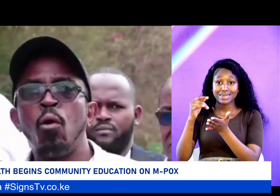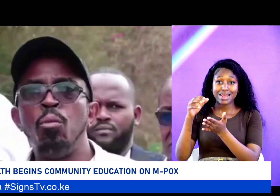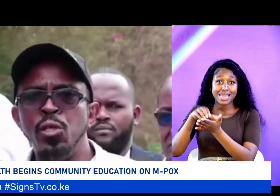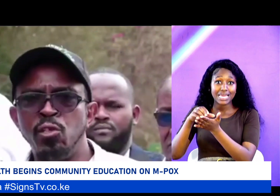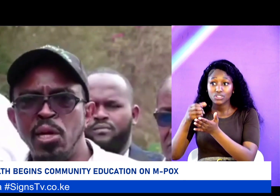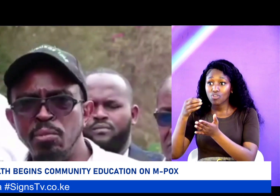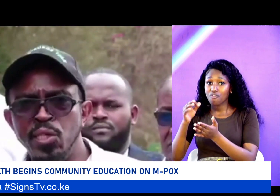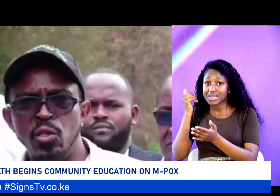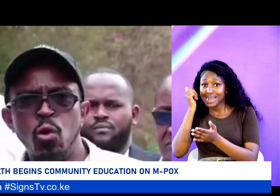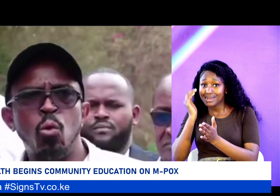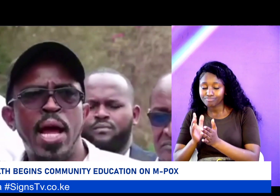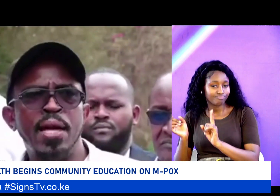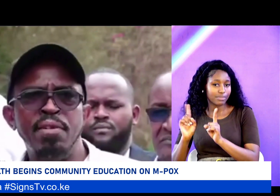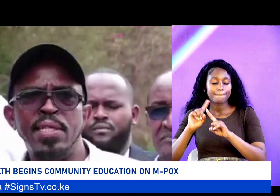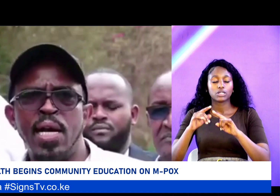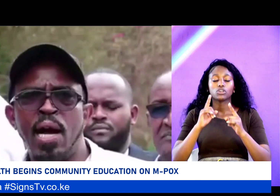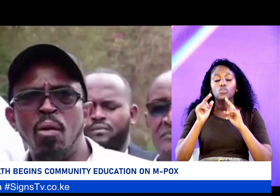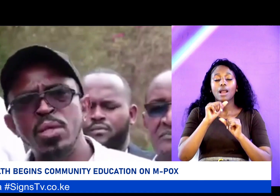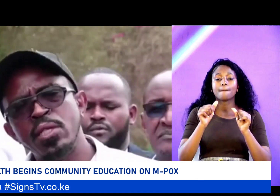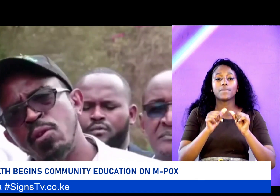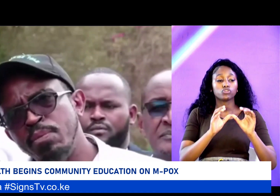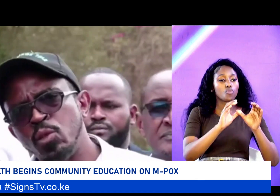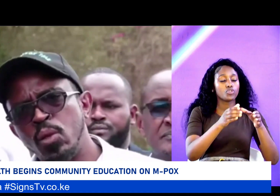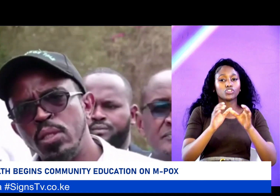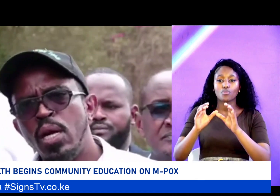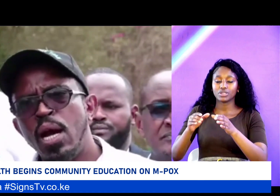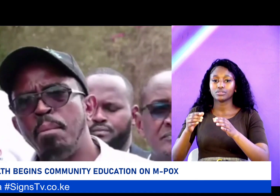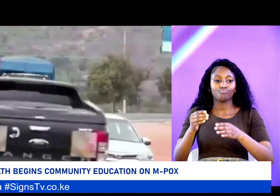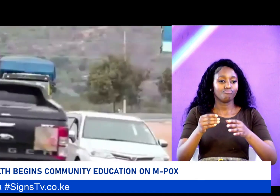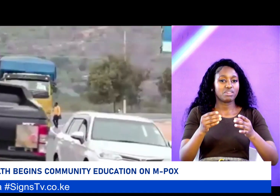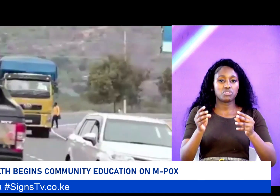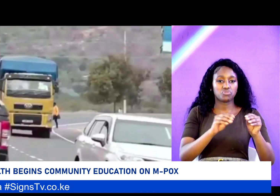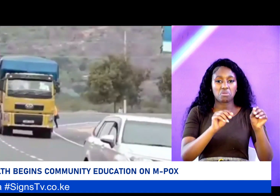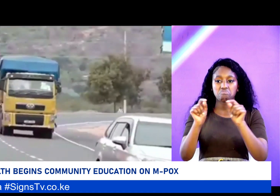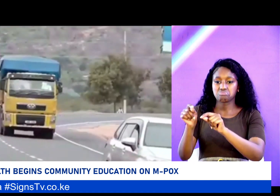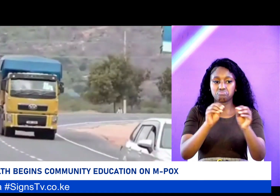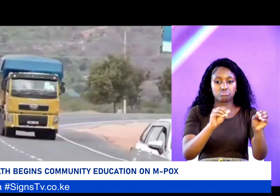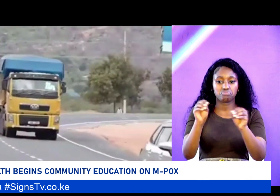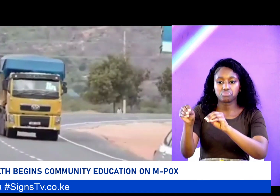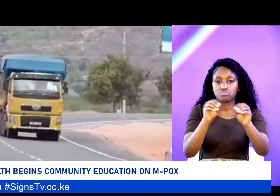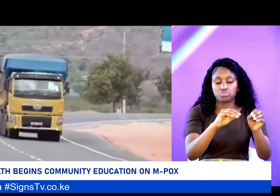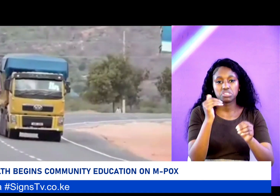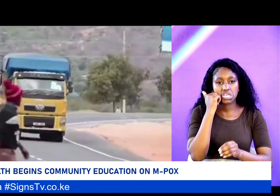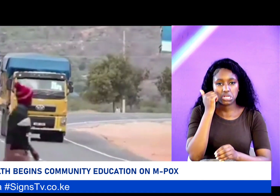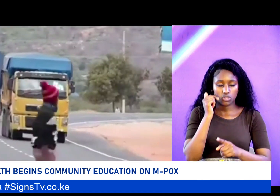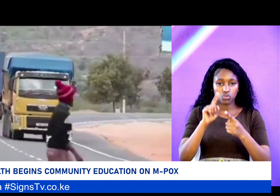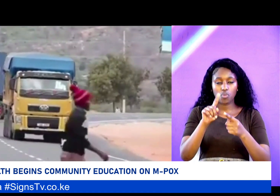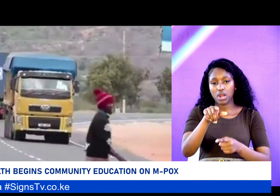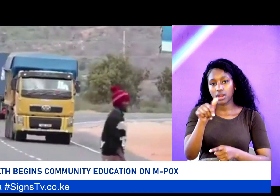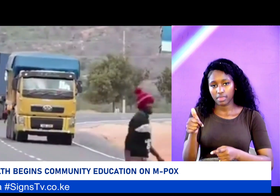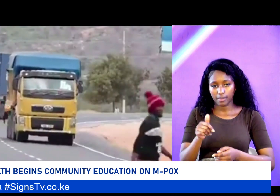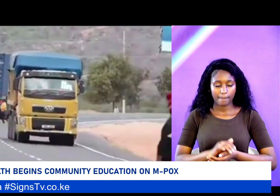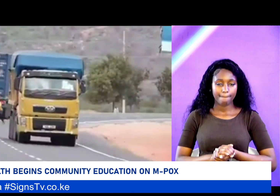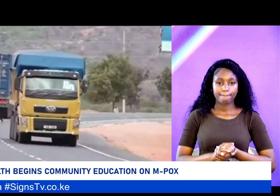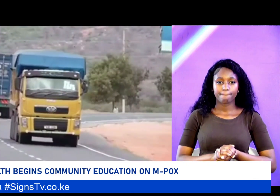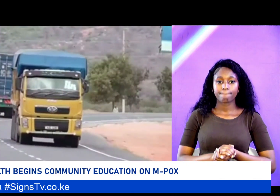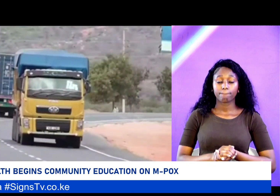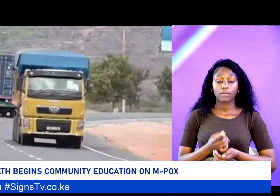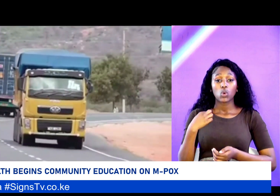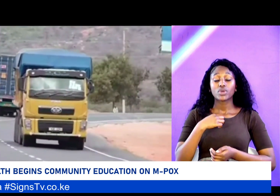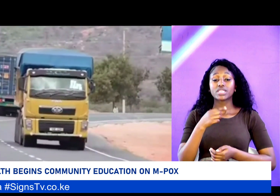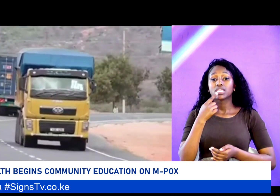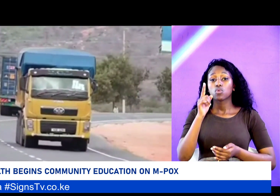tunaongea pia mambo na community transmission. So kuna evidence ya community transmission ambayo tume witness. Sababu